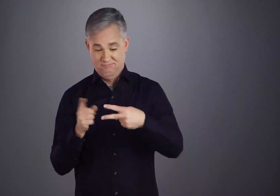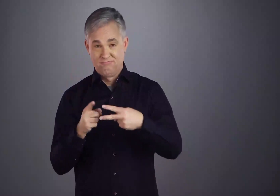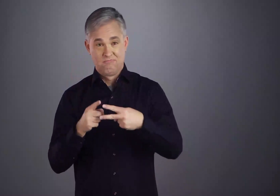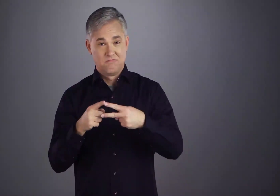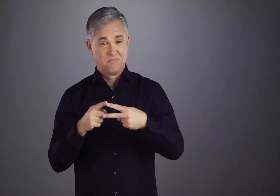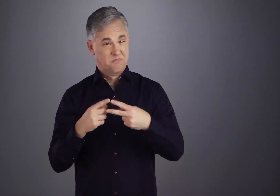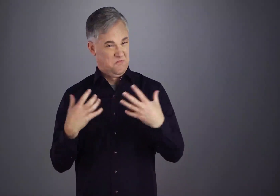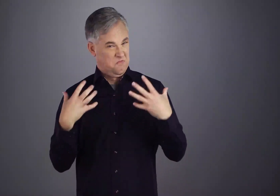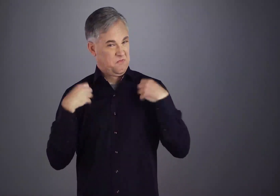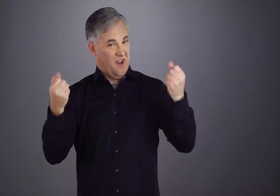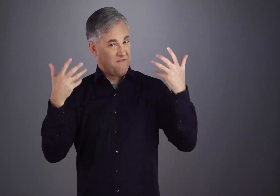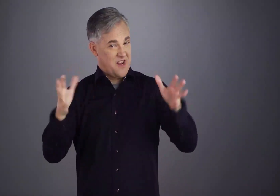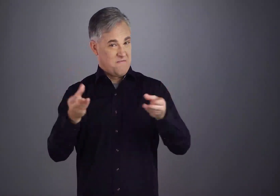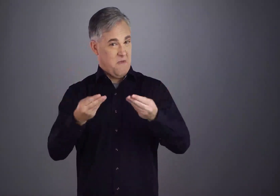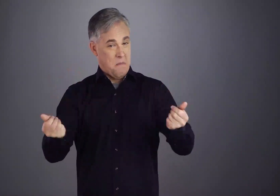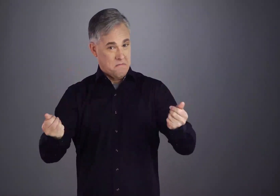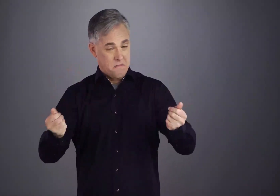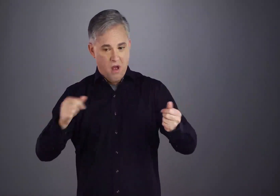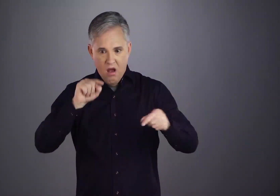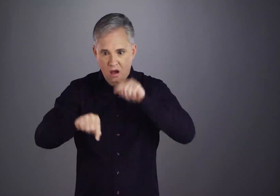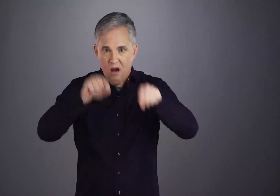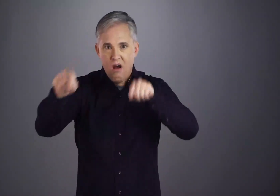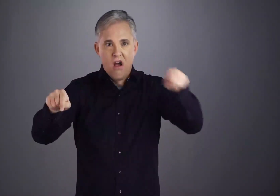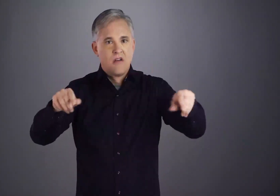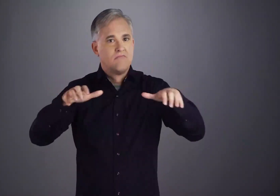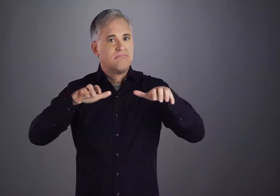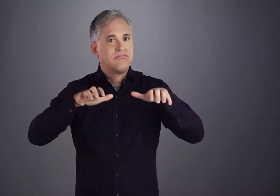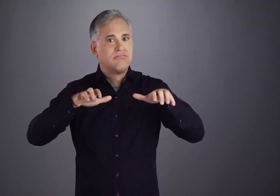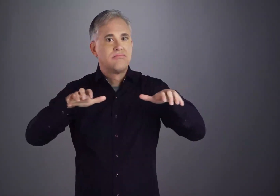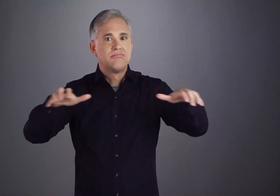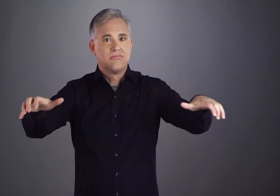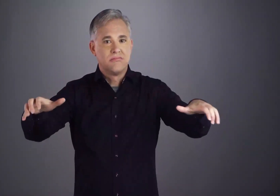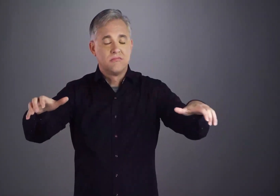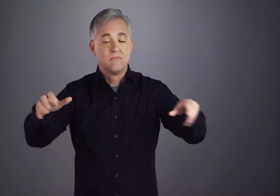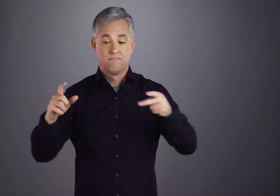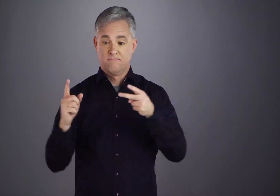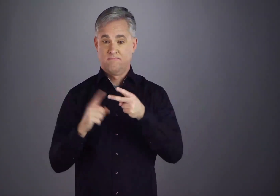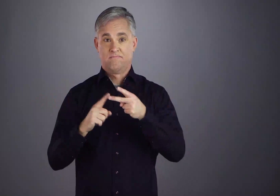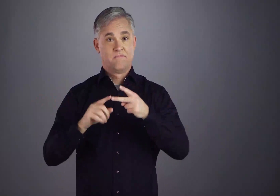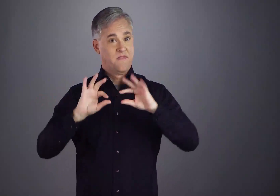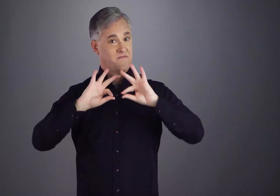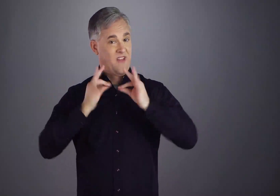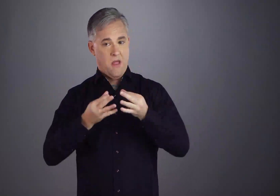For this, there were two principal reasons: the large numbers of recoveries and reunited homes.